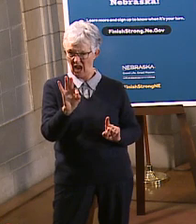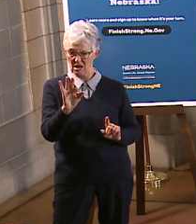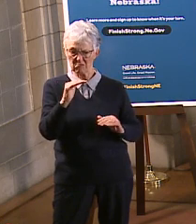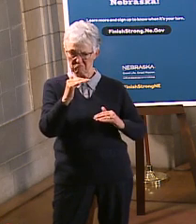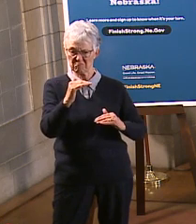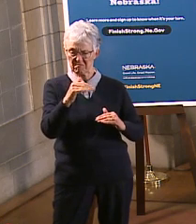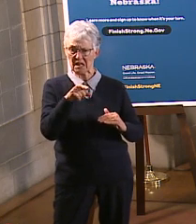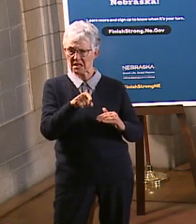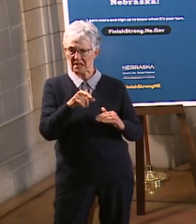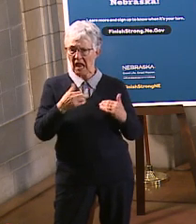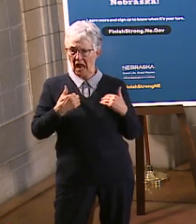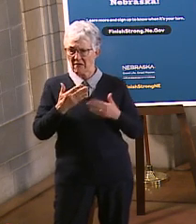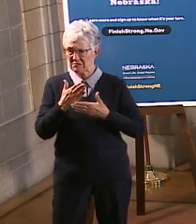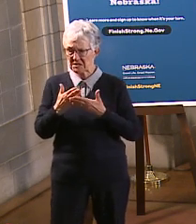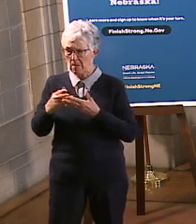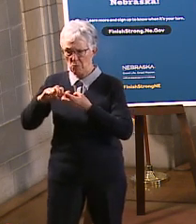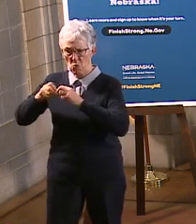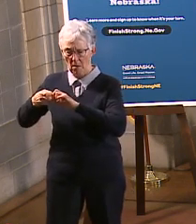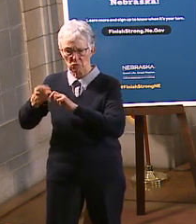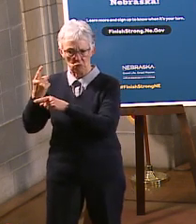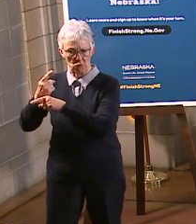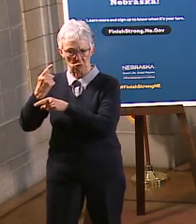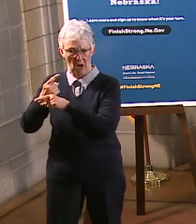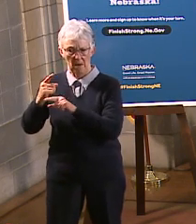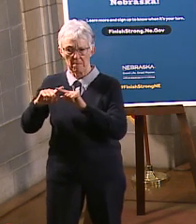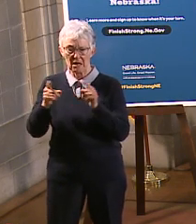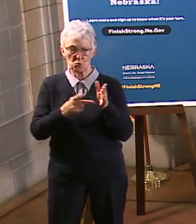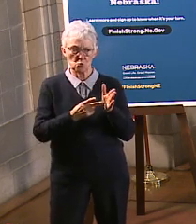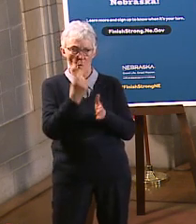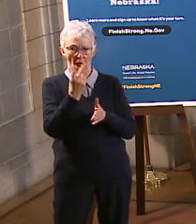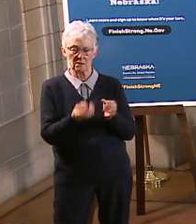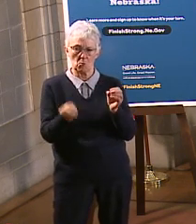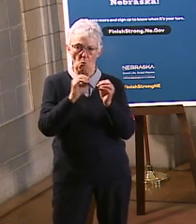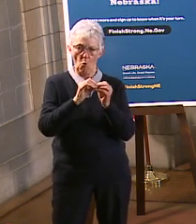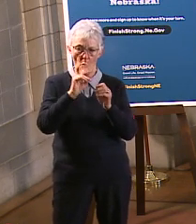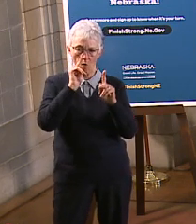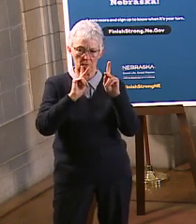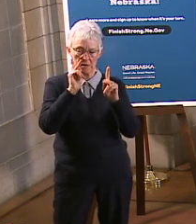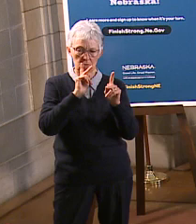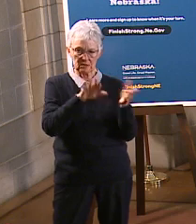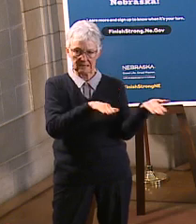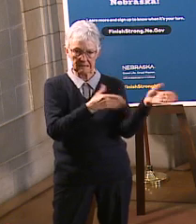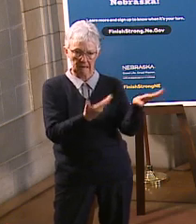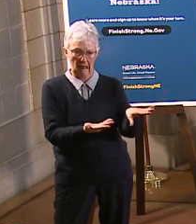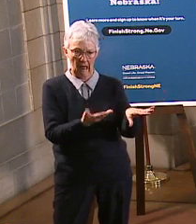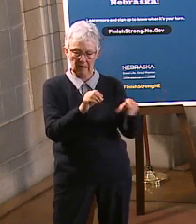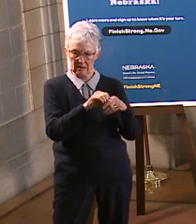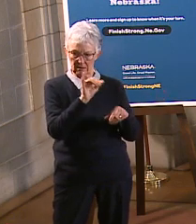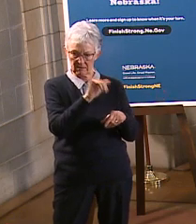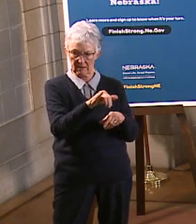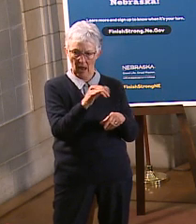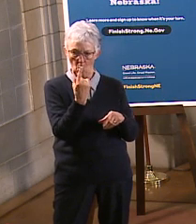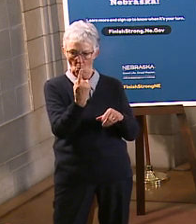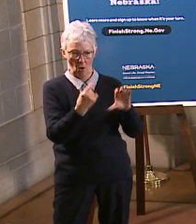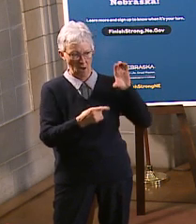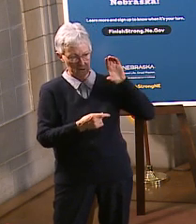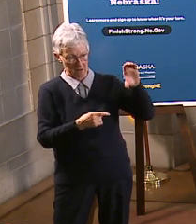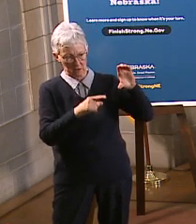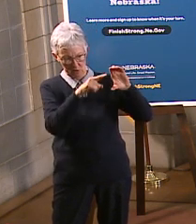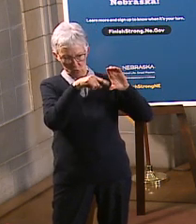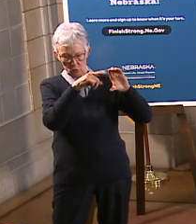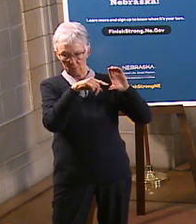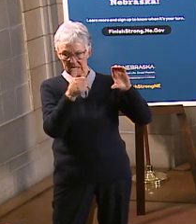comorbidities, there are more than twice as many people who died in that one 10-year cohort